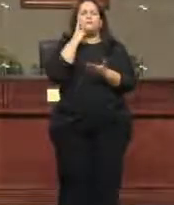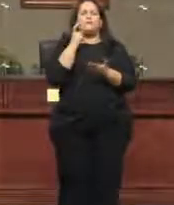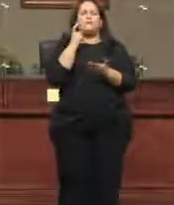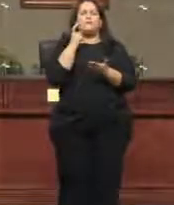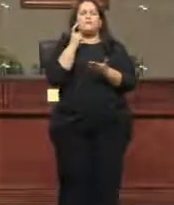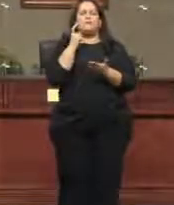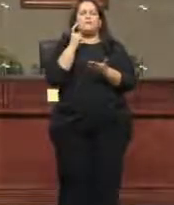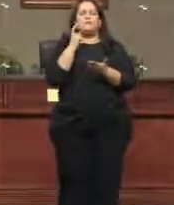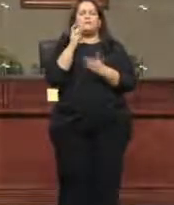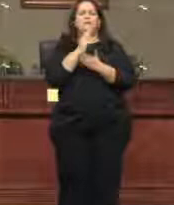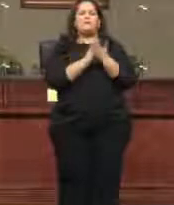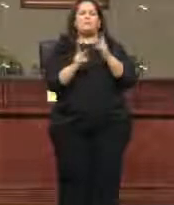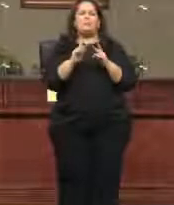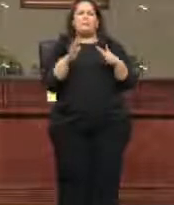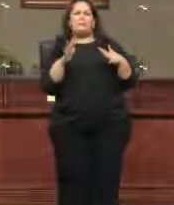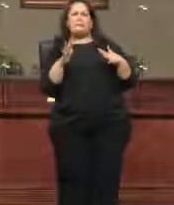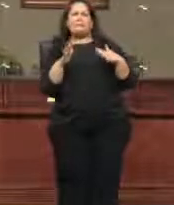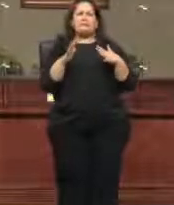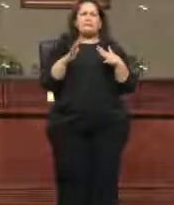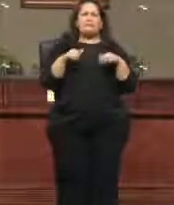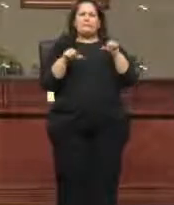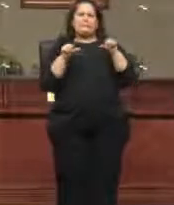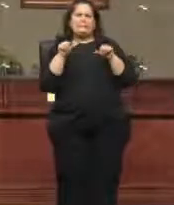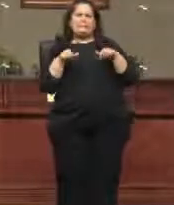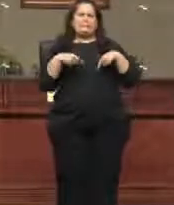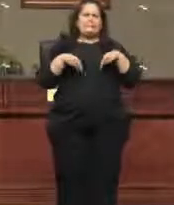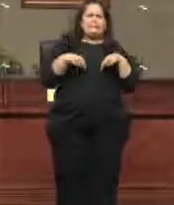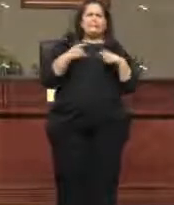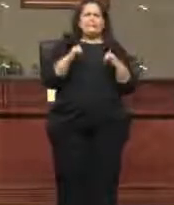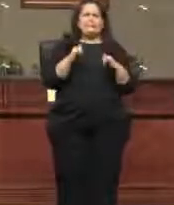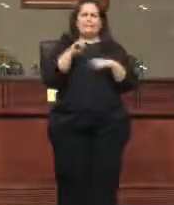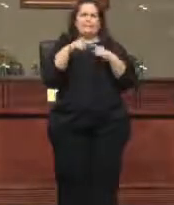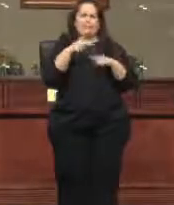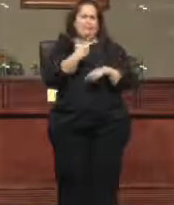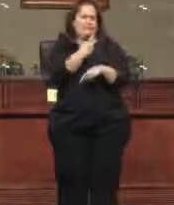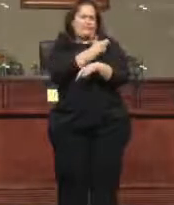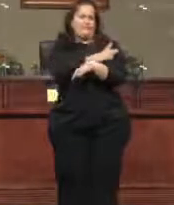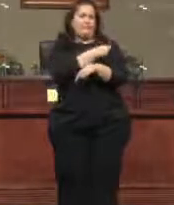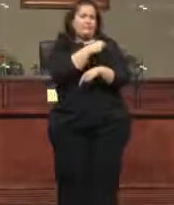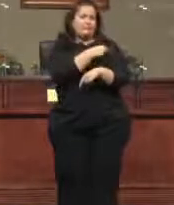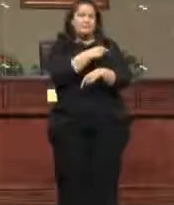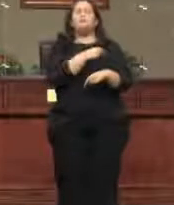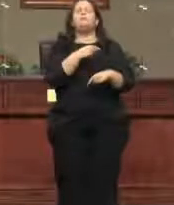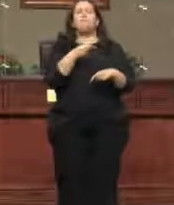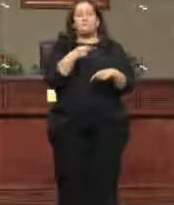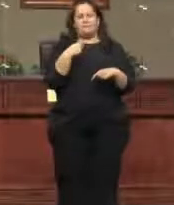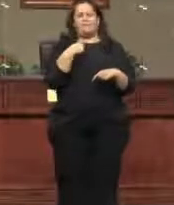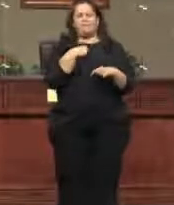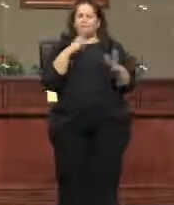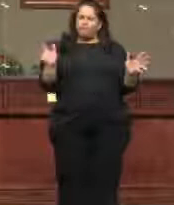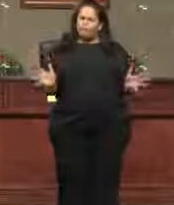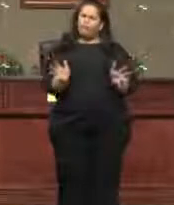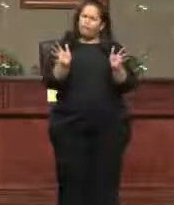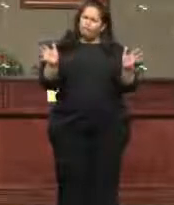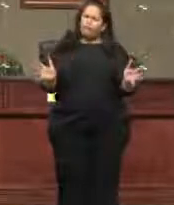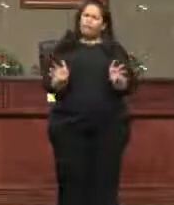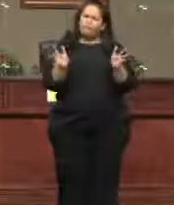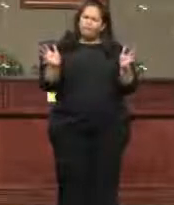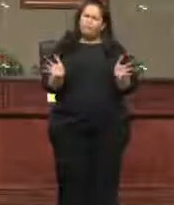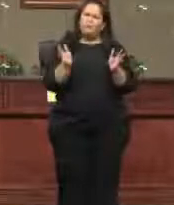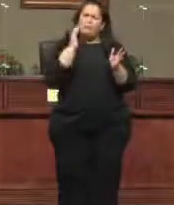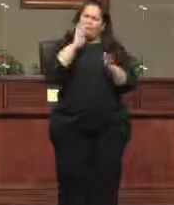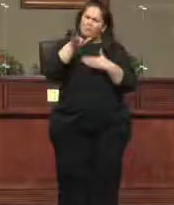vaccine hesitancy within our community. We want to make certain that we do encourage all segments, all demographics of